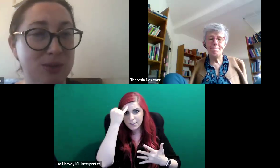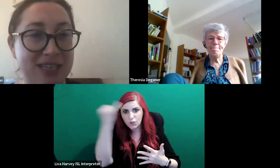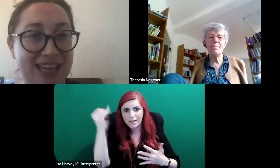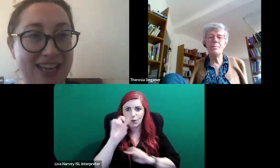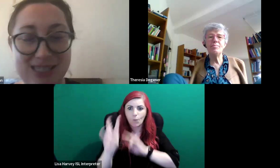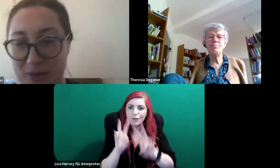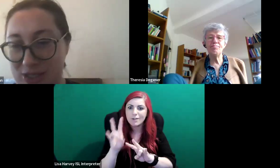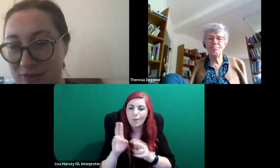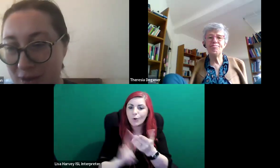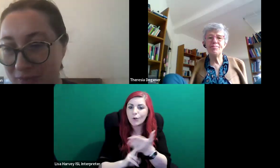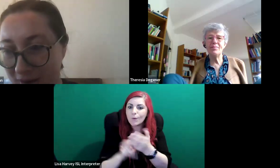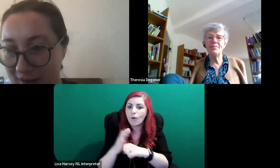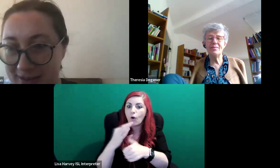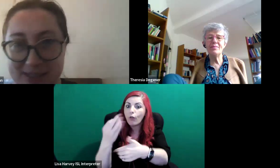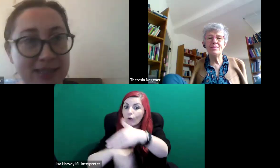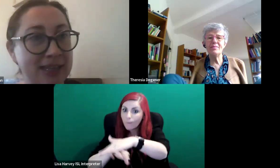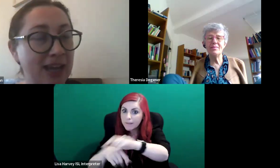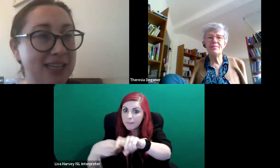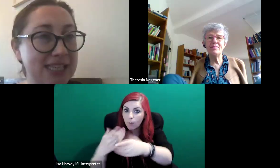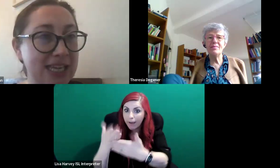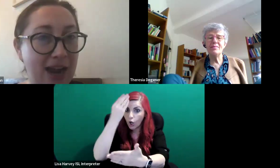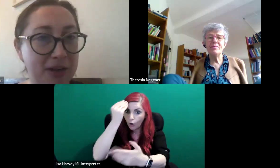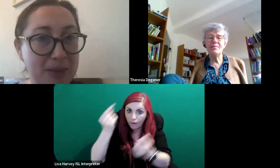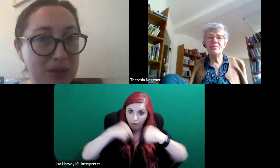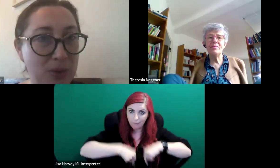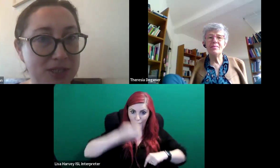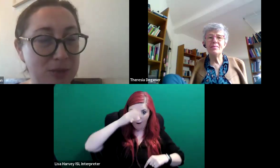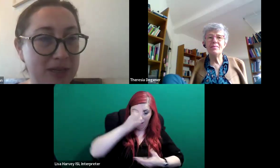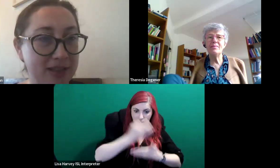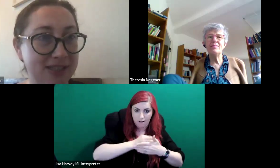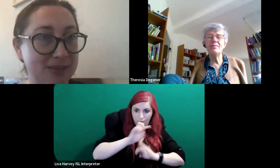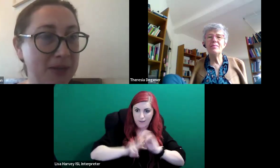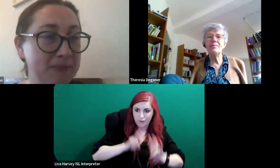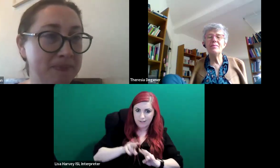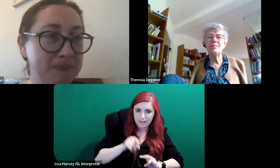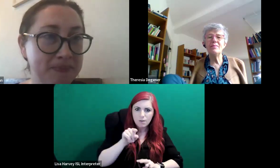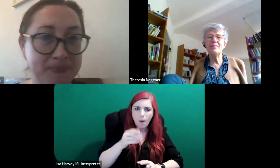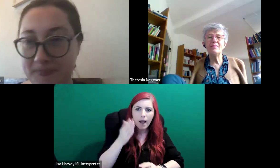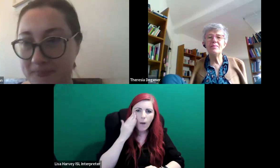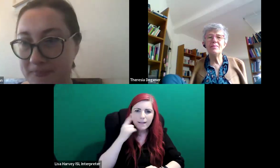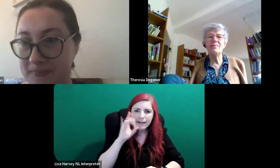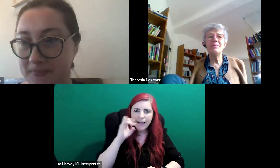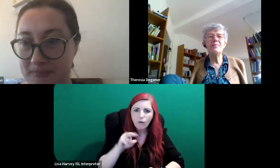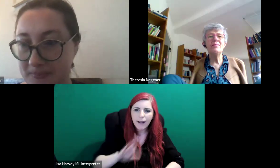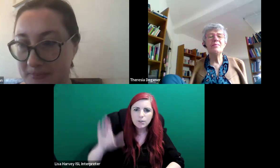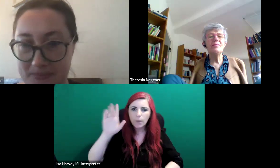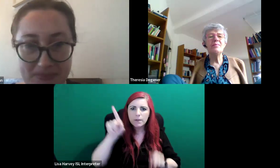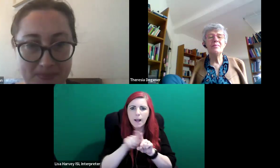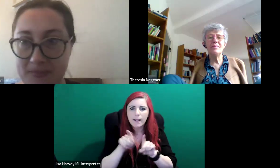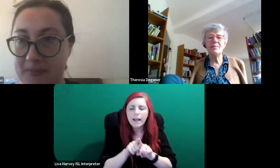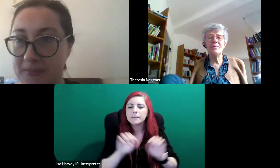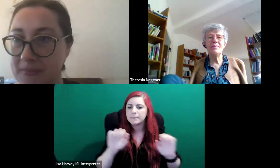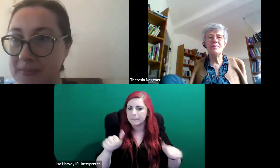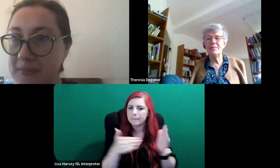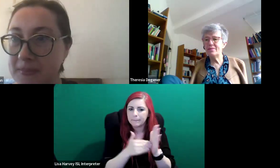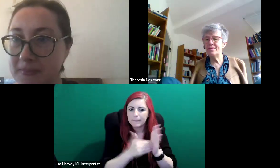governments, which we can get inspiration from for Ireland. I can see, Karen, maybe you want to come in on this as well. Yeah,